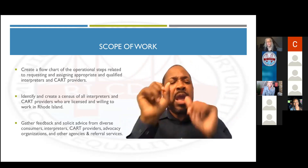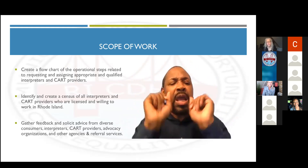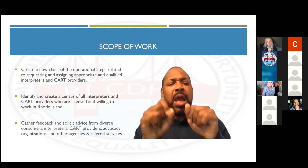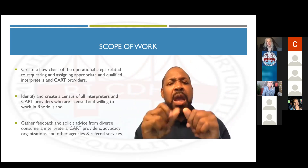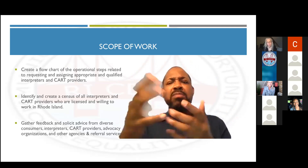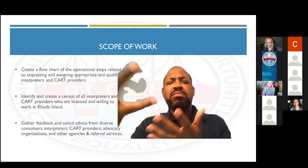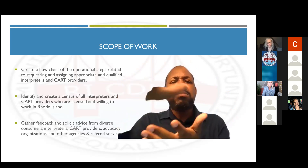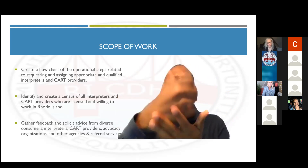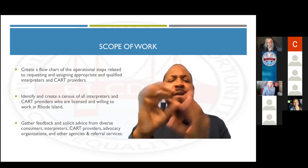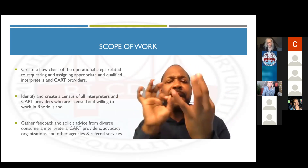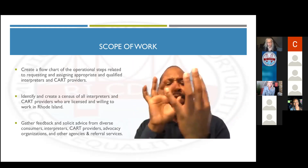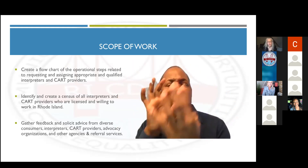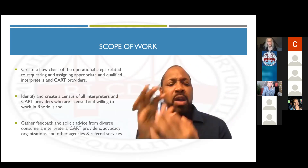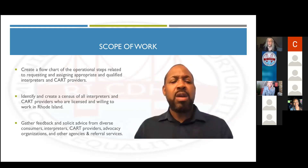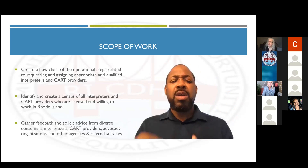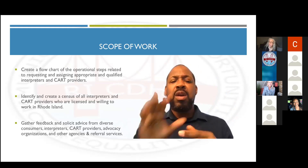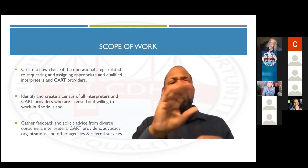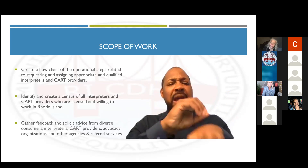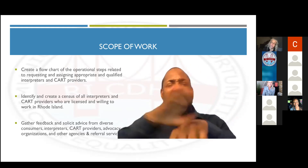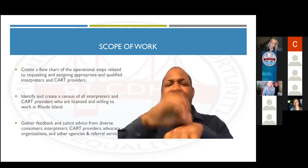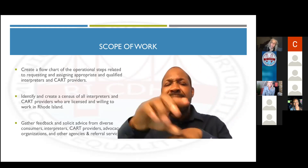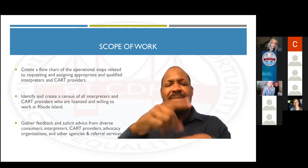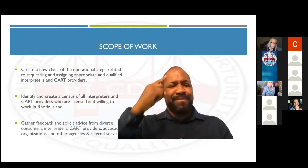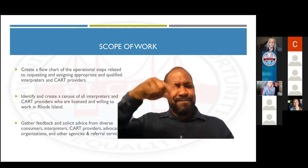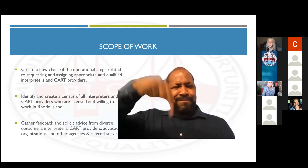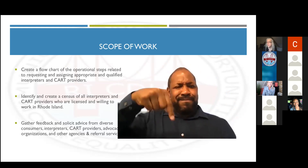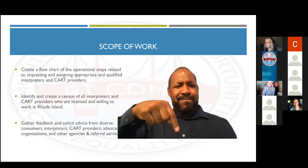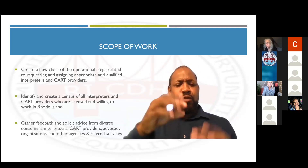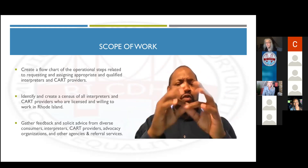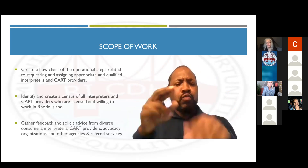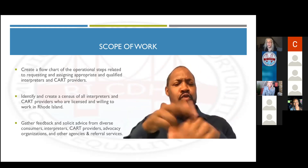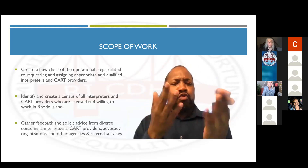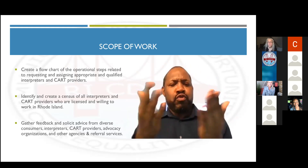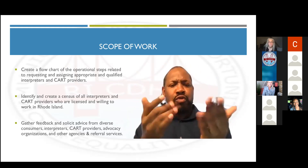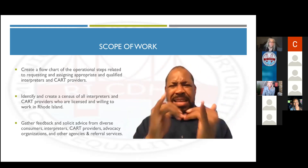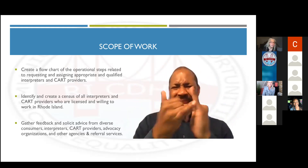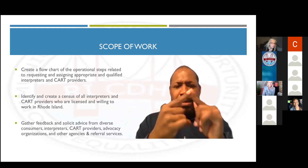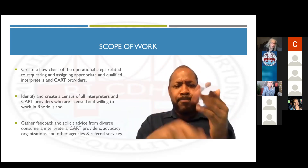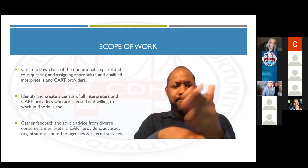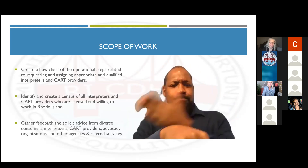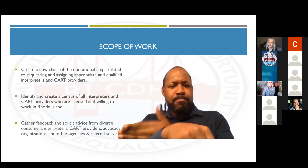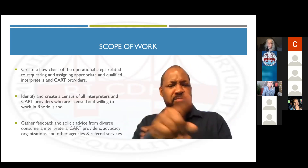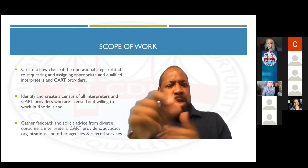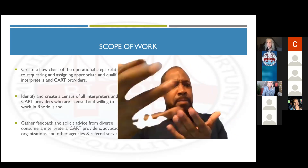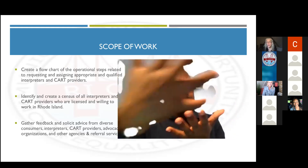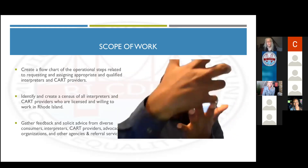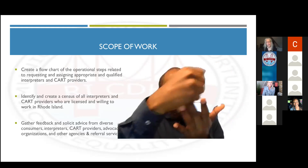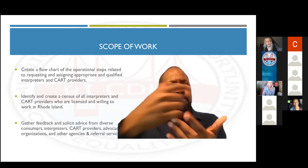and referral services. So you can collect information, data, feedback, advice about how